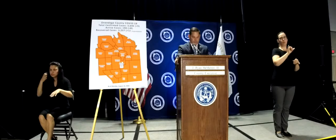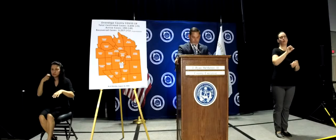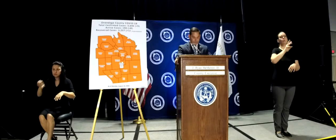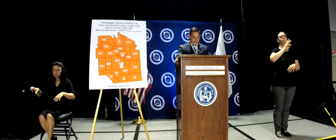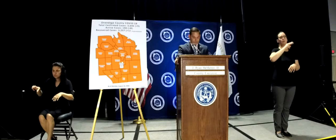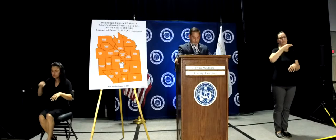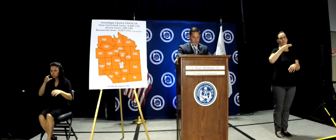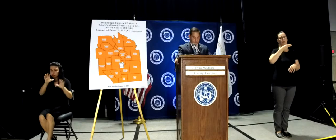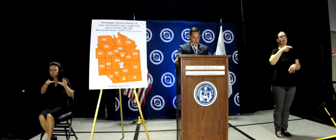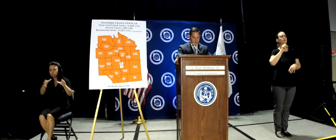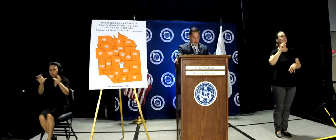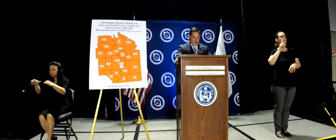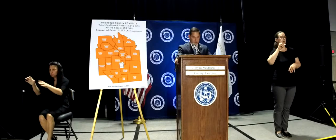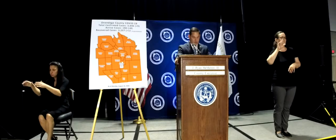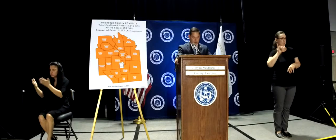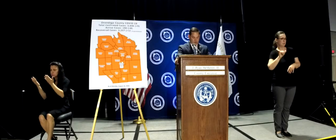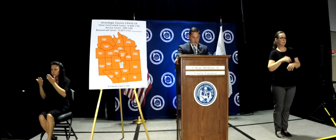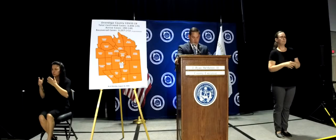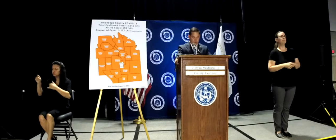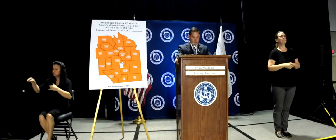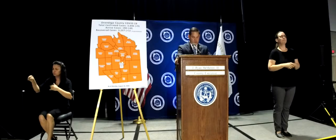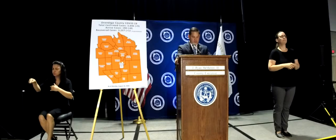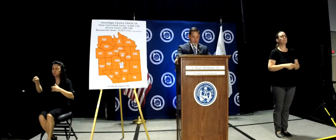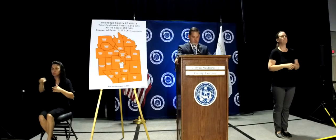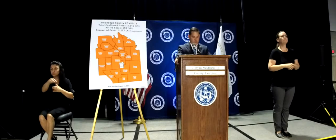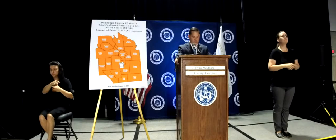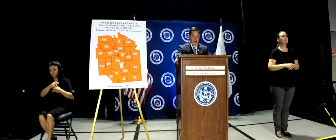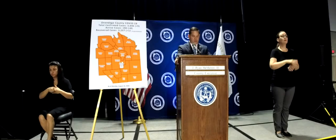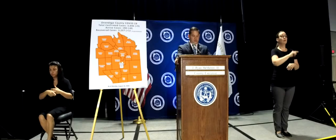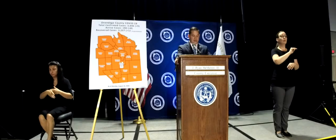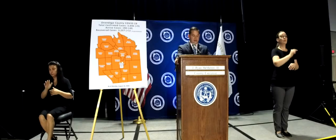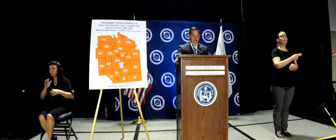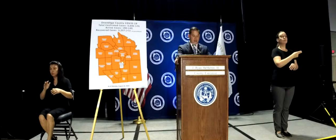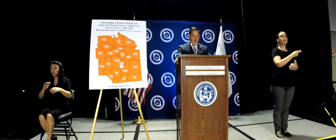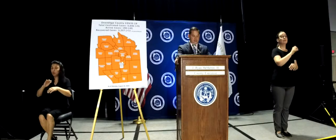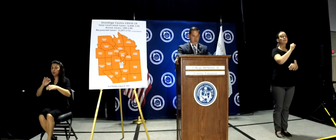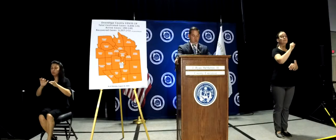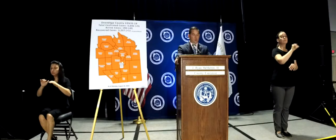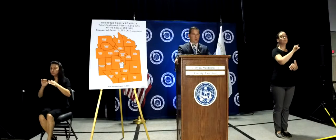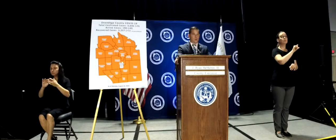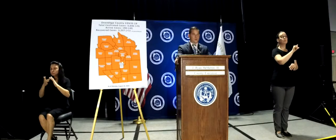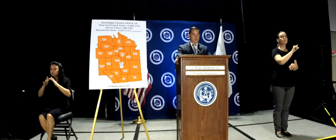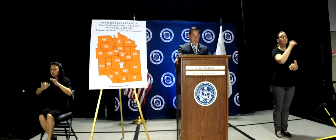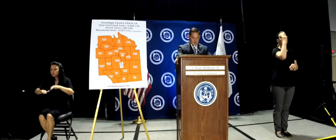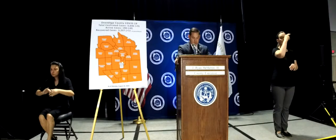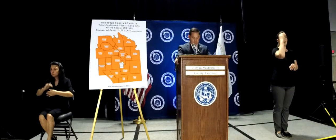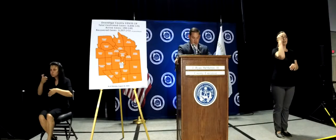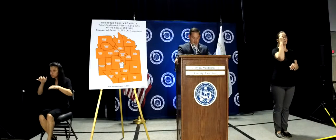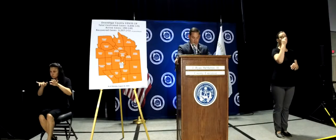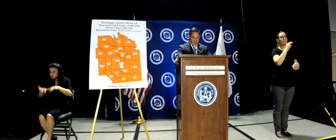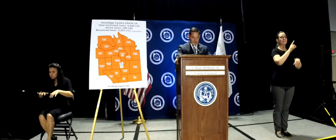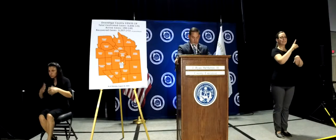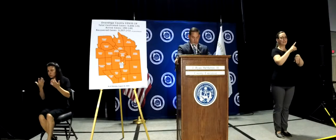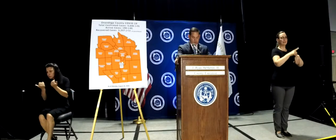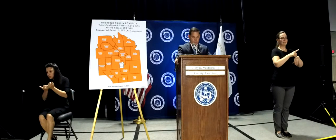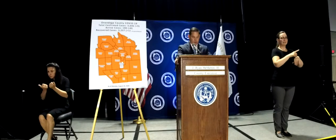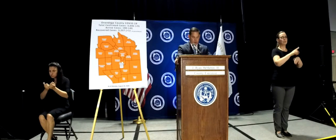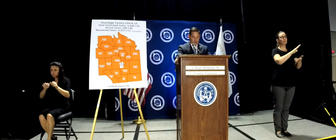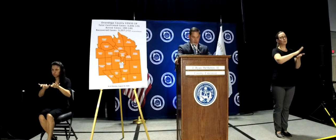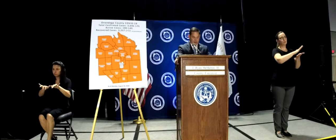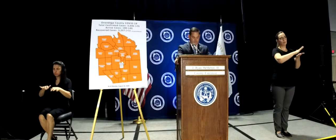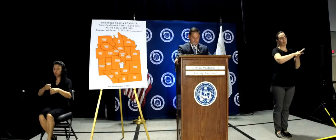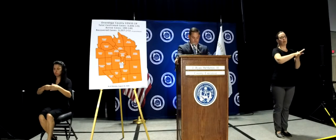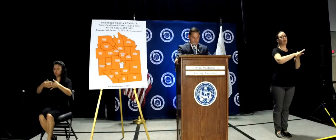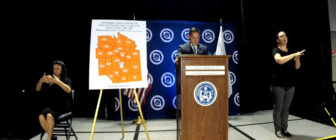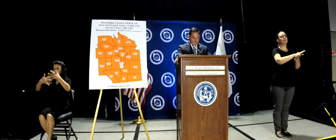lot. Also on Thursday will be the Syracuse Catholic Diocese Schools at the Bishop Ludden